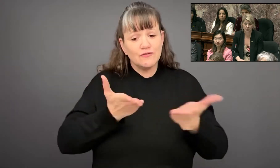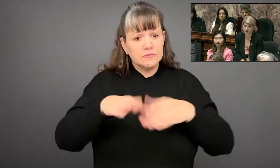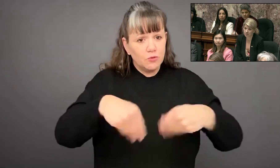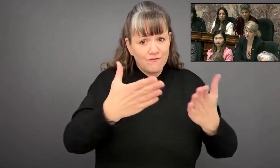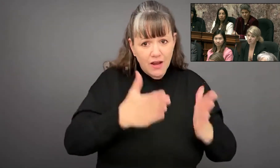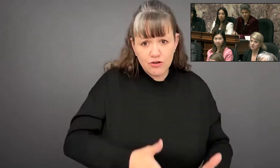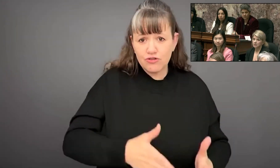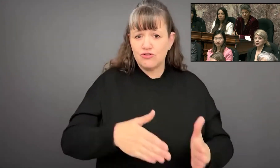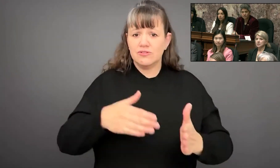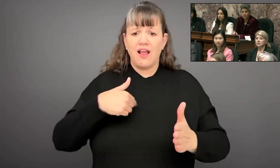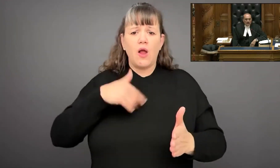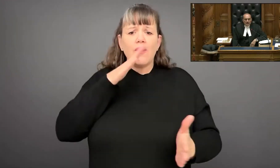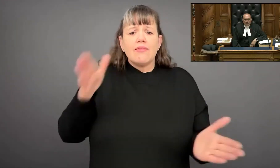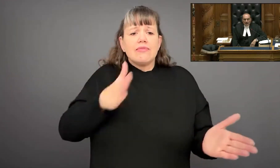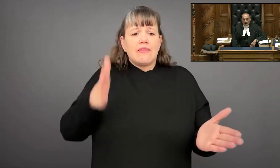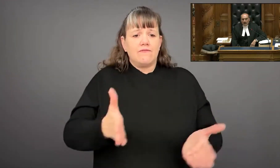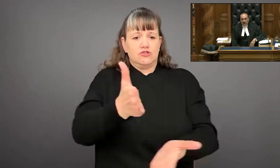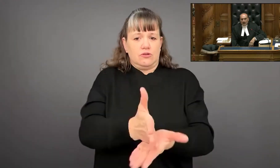work.